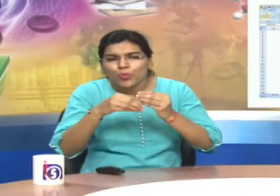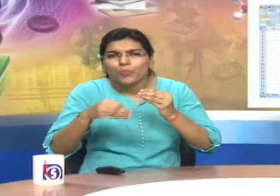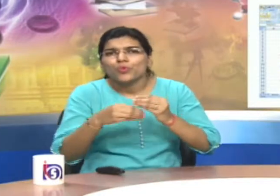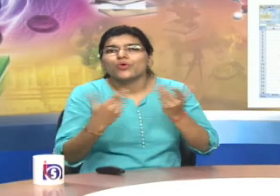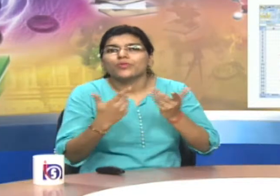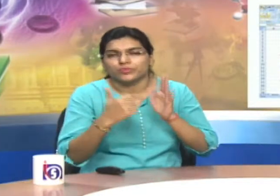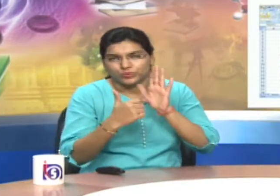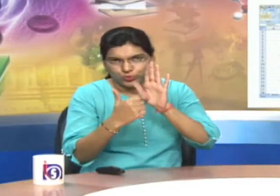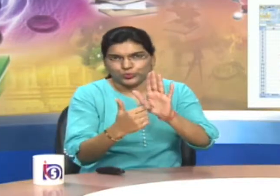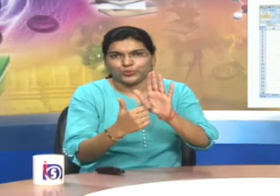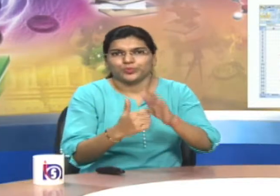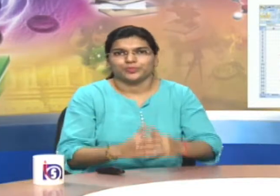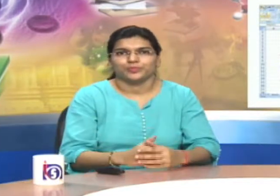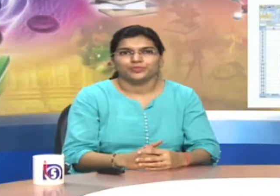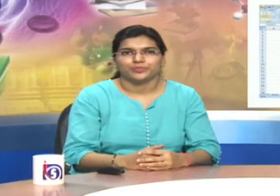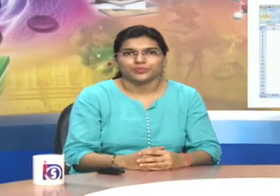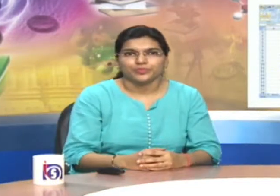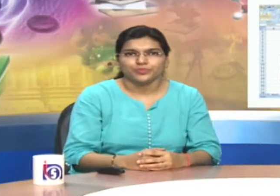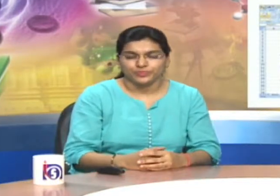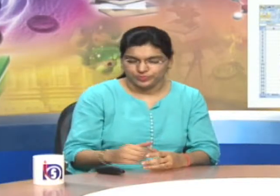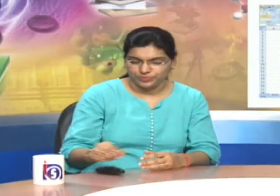click further. I will show you.